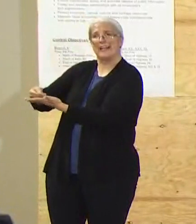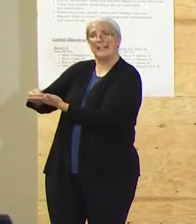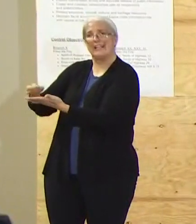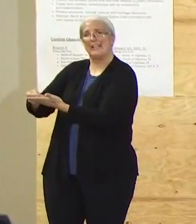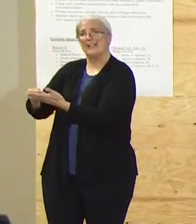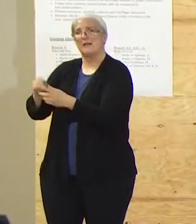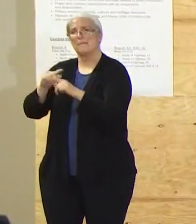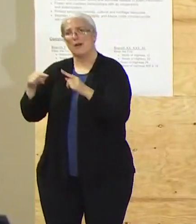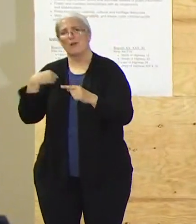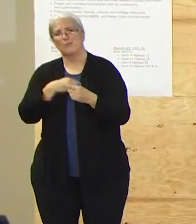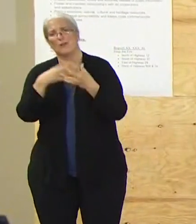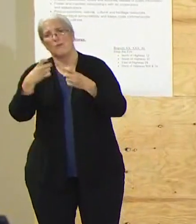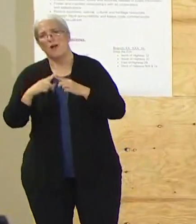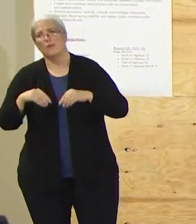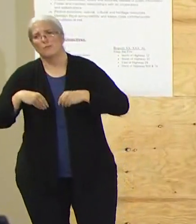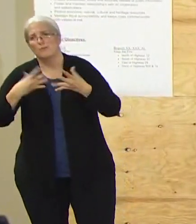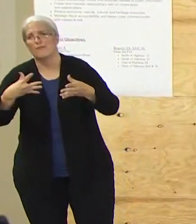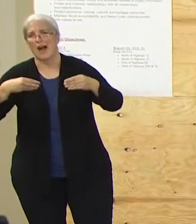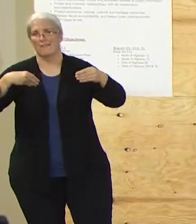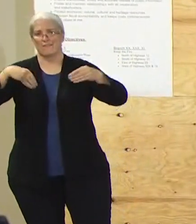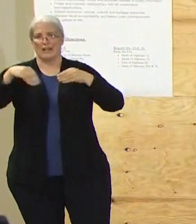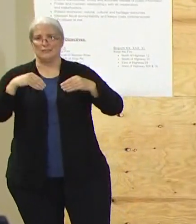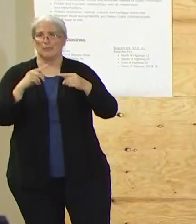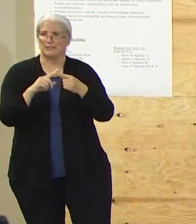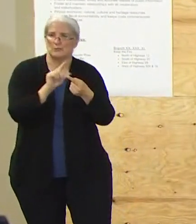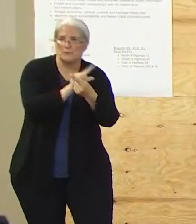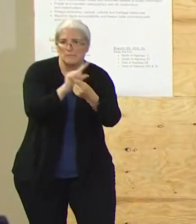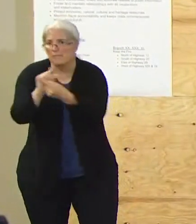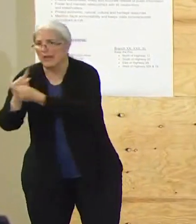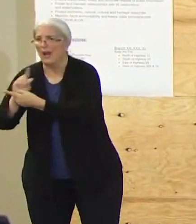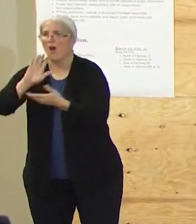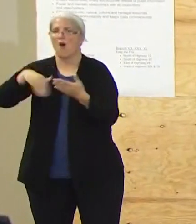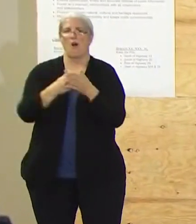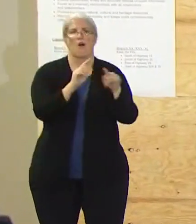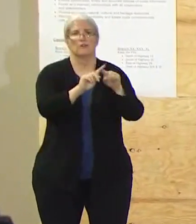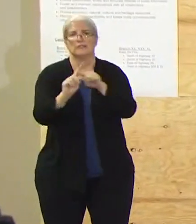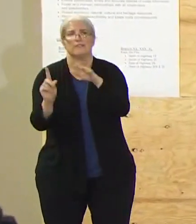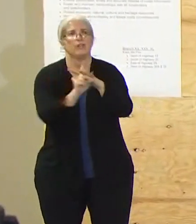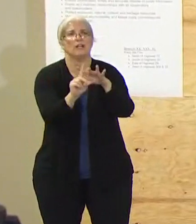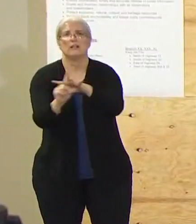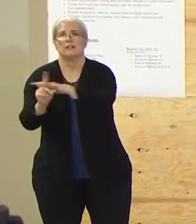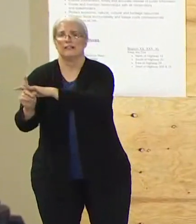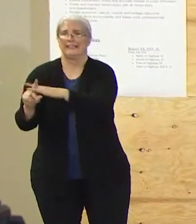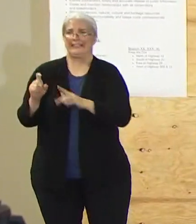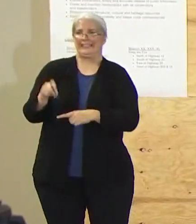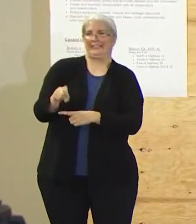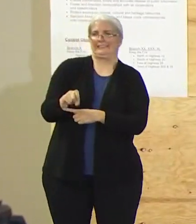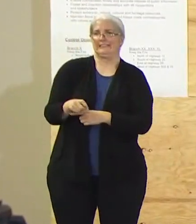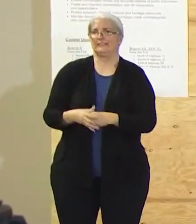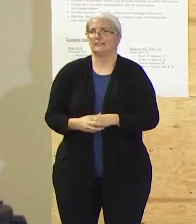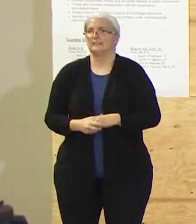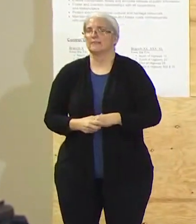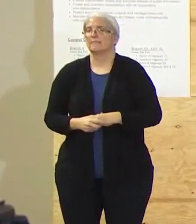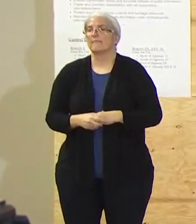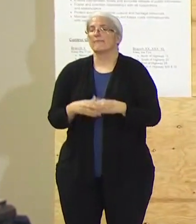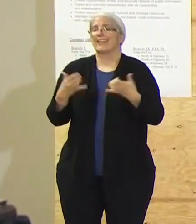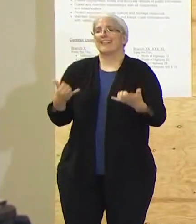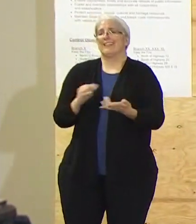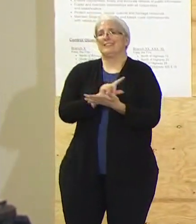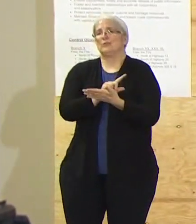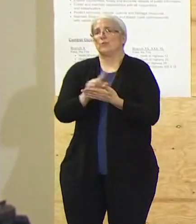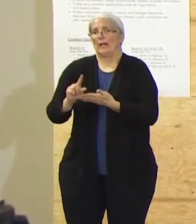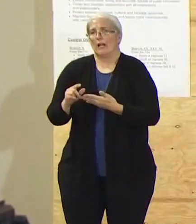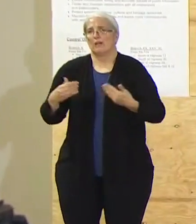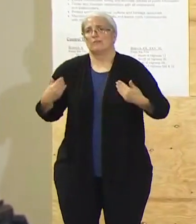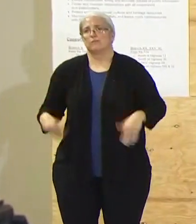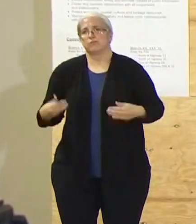that's needed to meet this moment. And while the hots are getting a little less hotter this week, we are looking